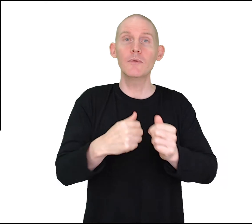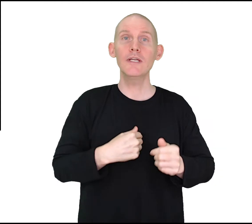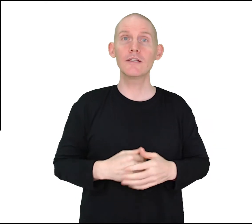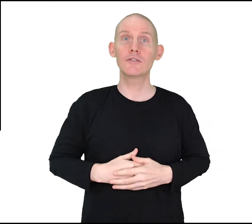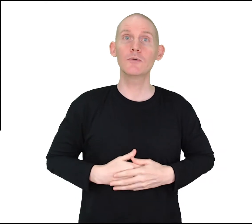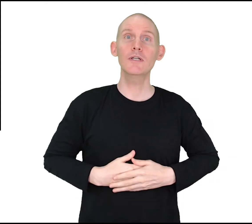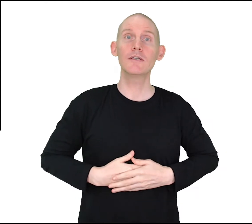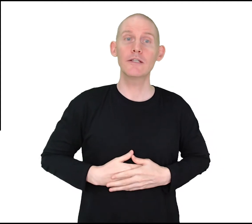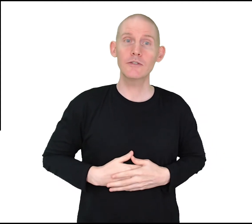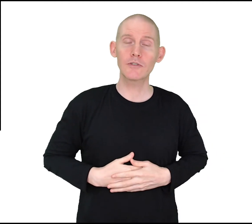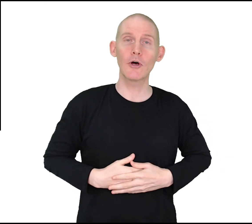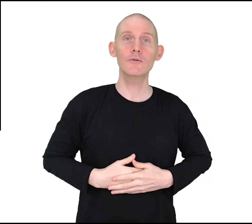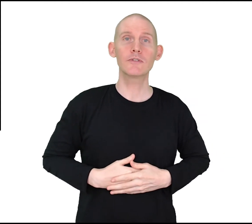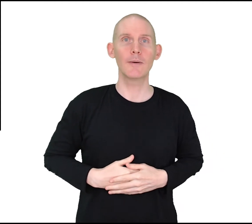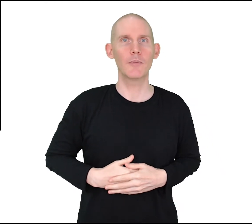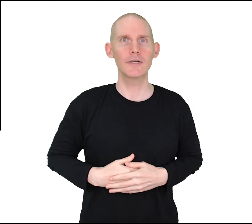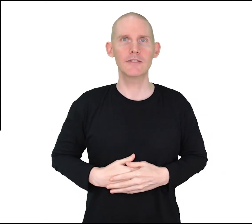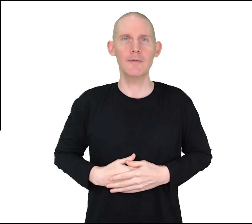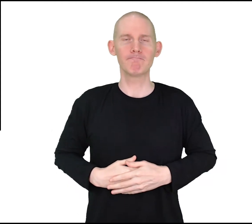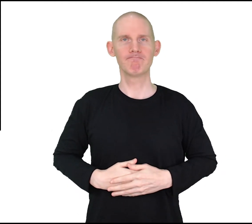Let's do it nice and slow, step by step.